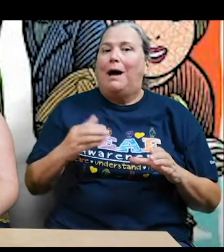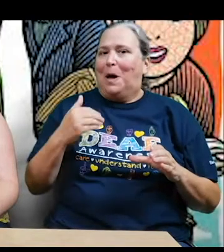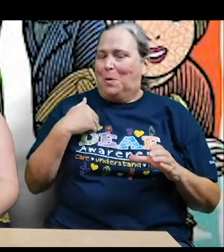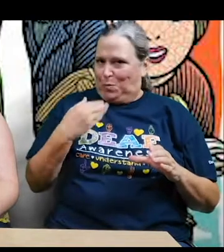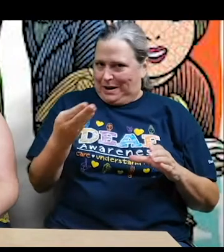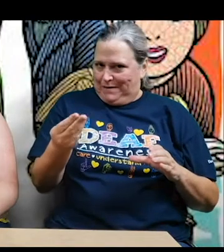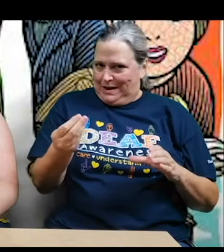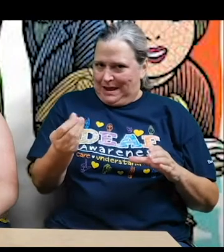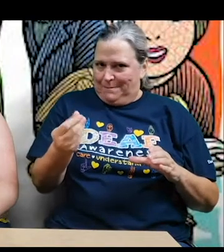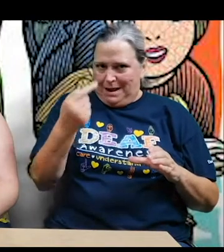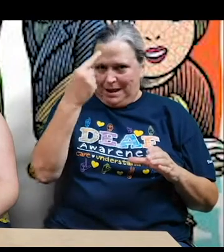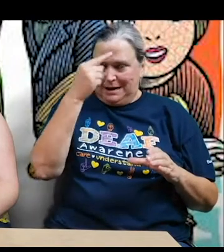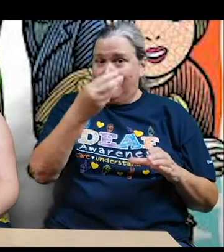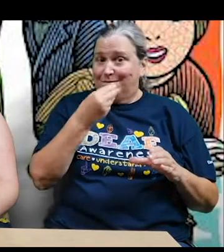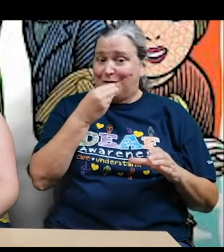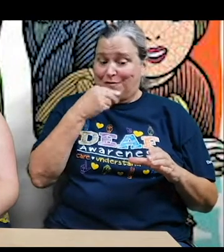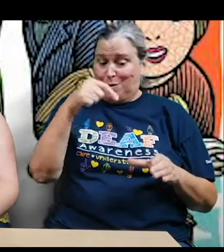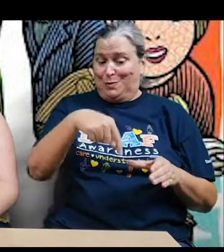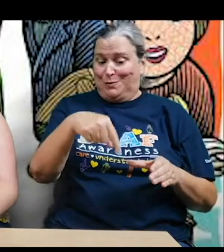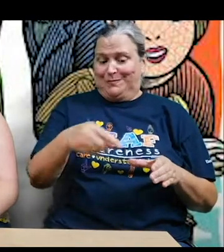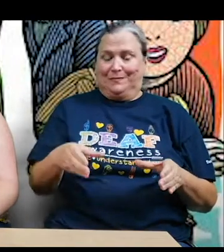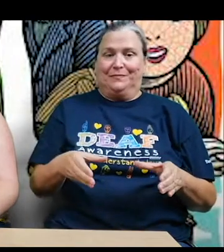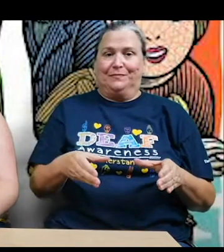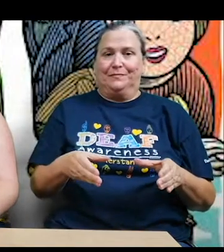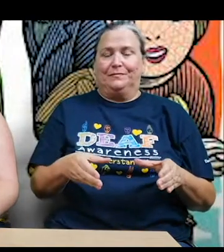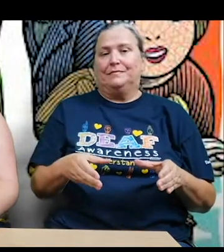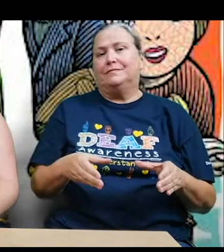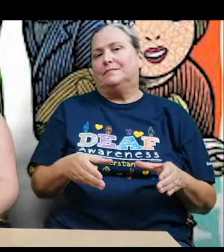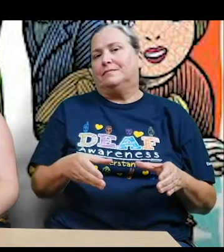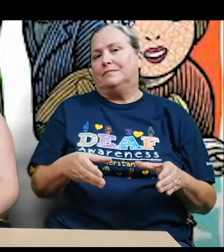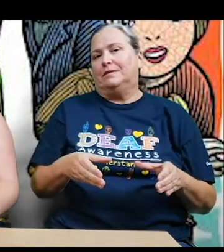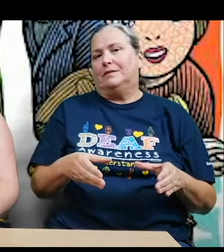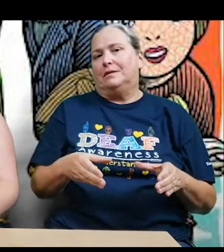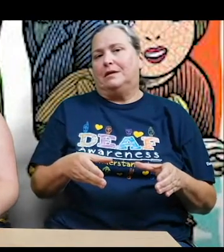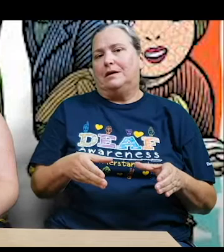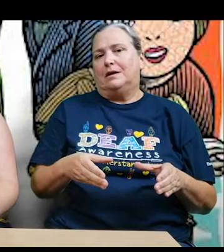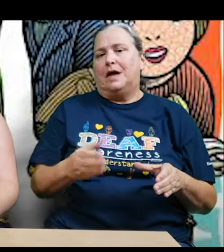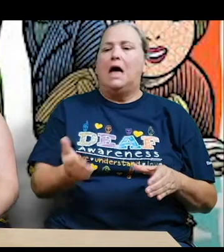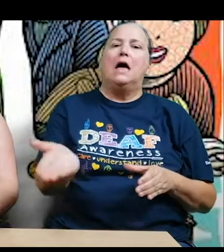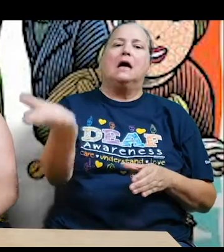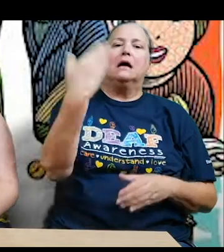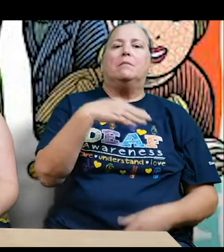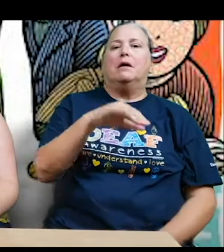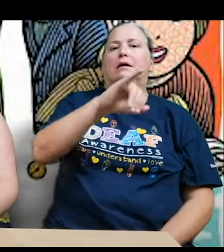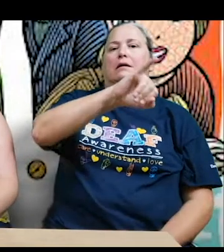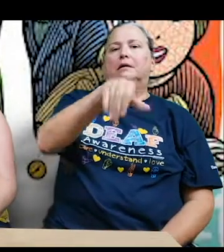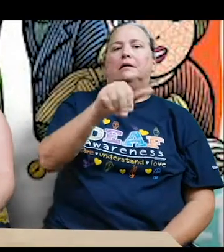enough money to get something to eat," he said. "Come on, Jangles."